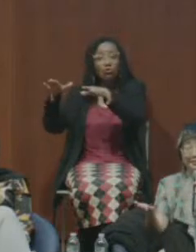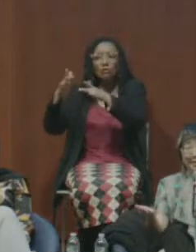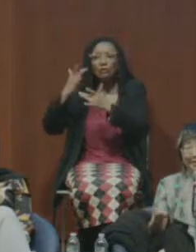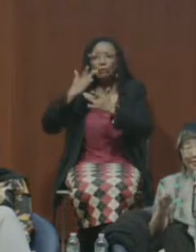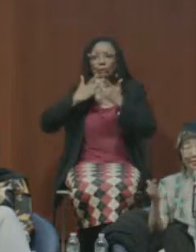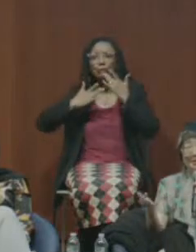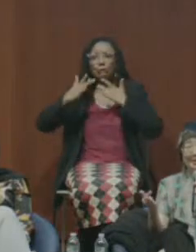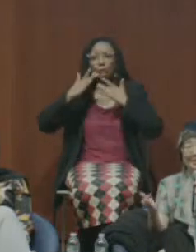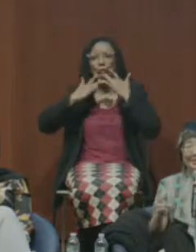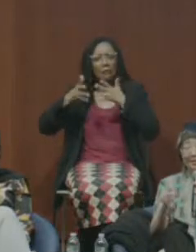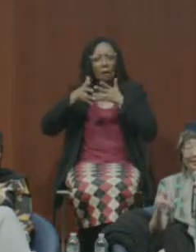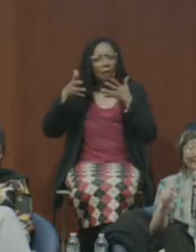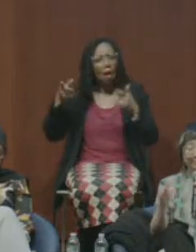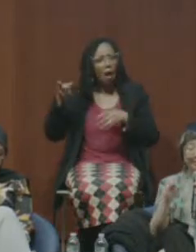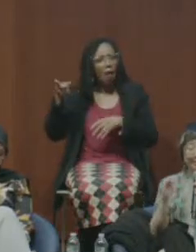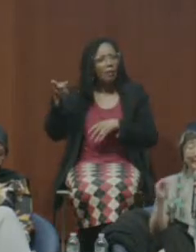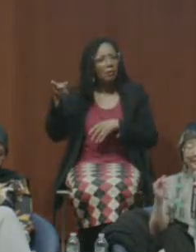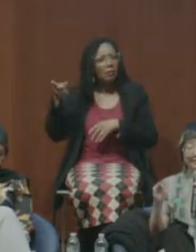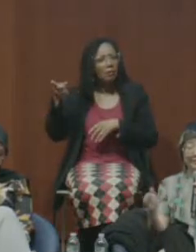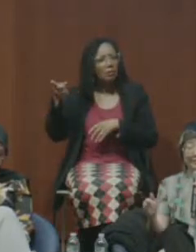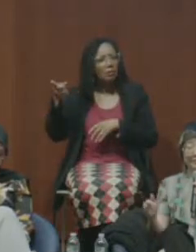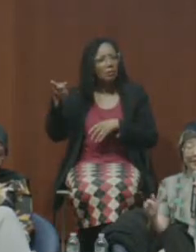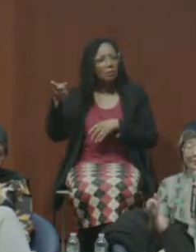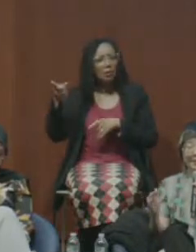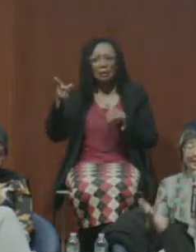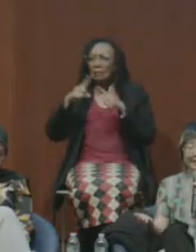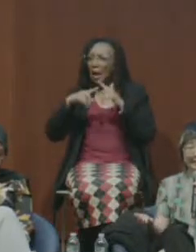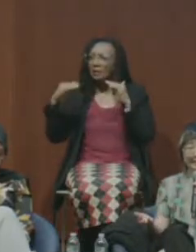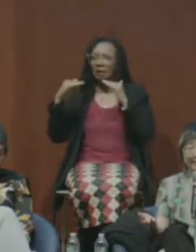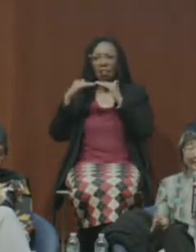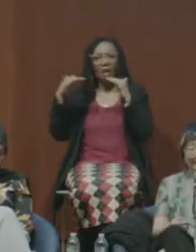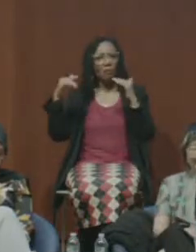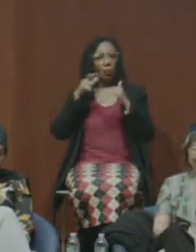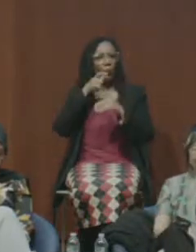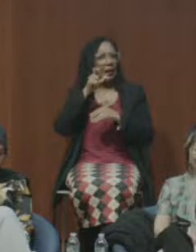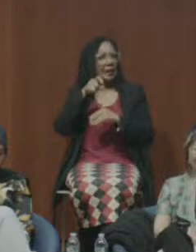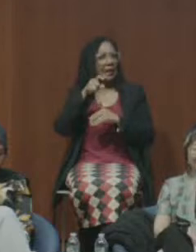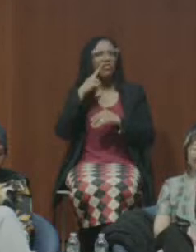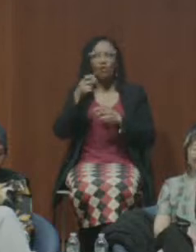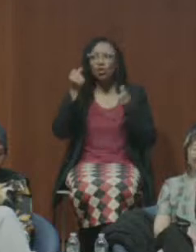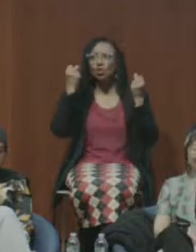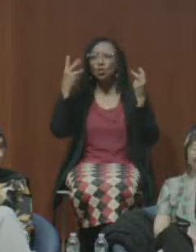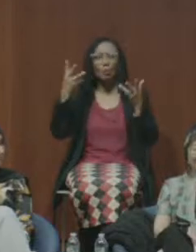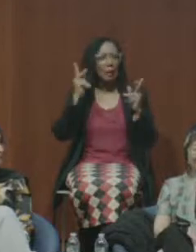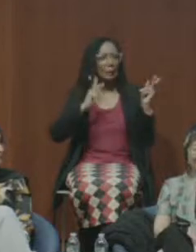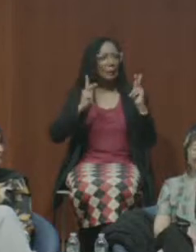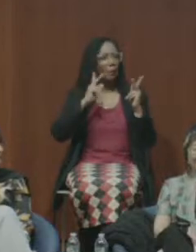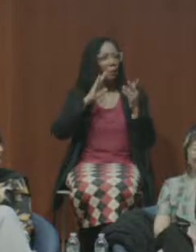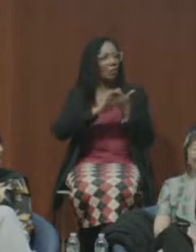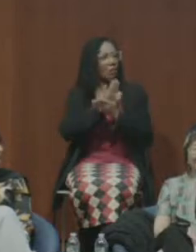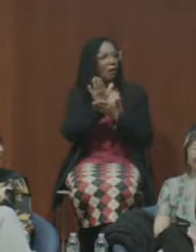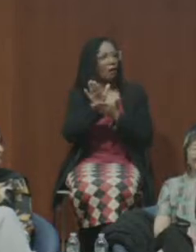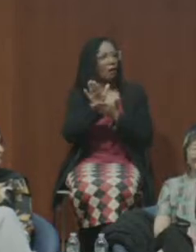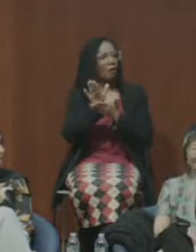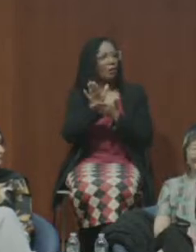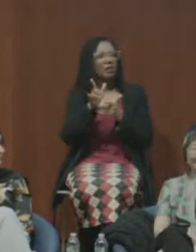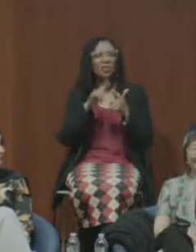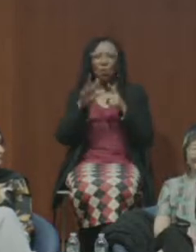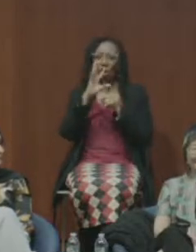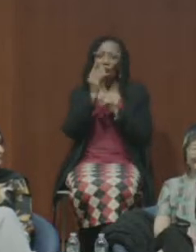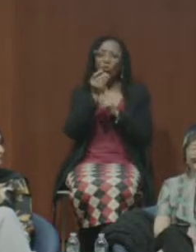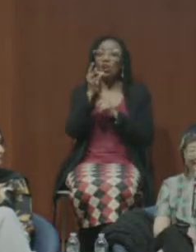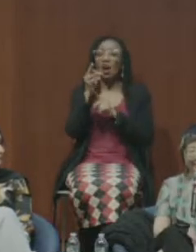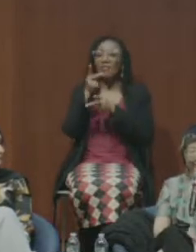scarce, right? They're not to the level that we need. And so the culture of